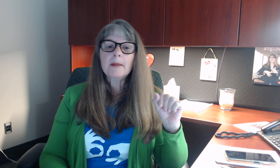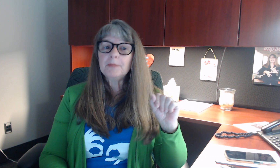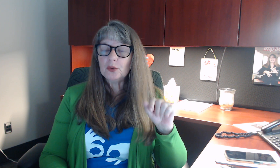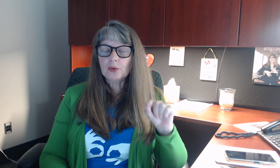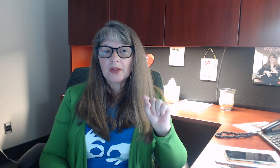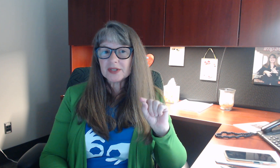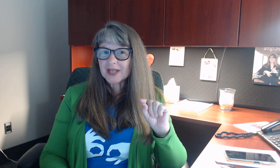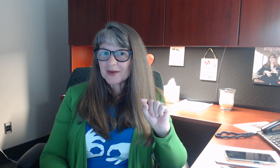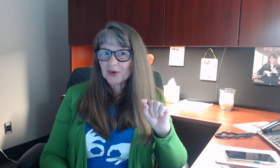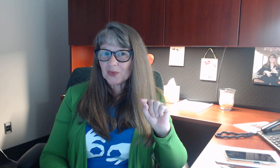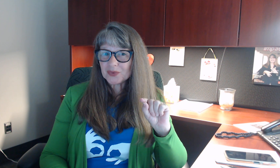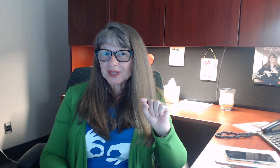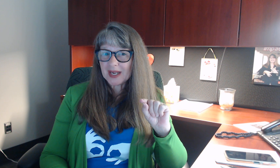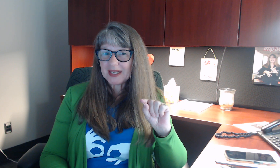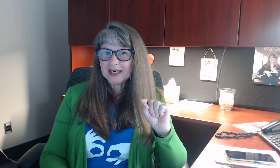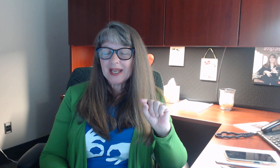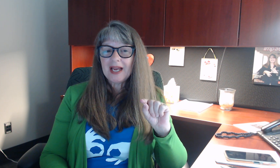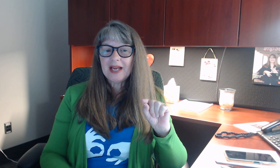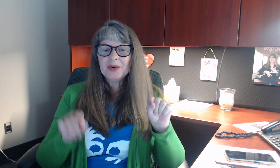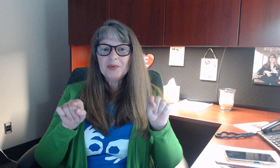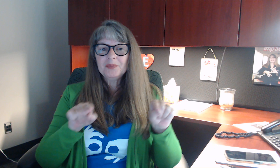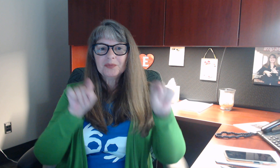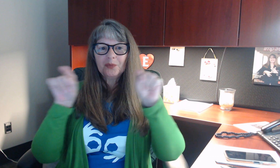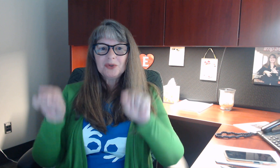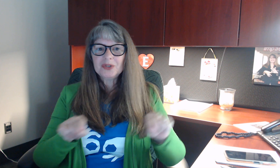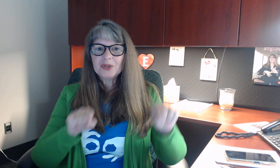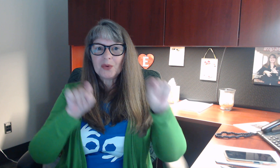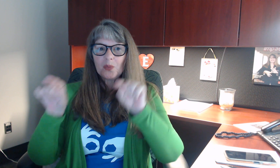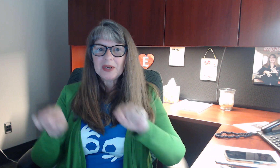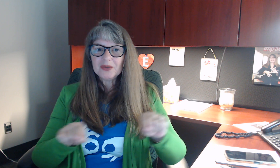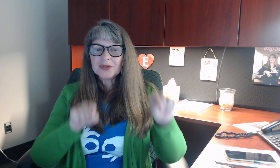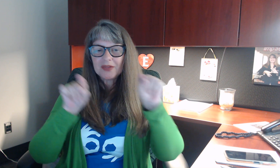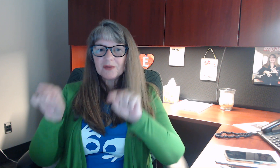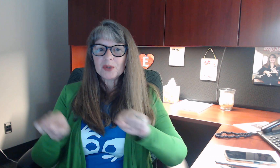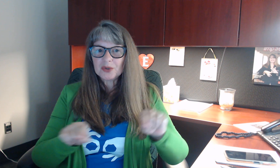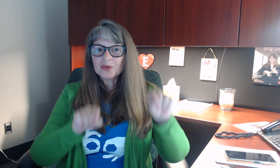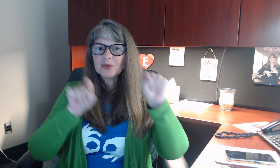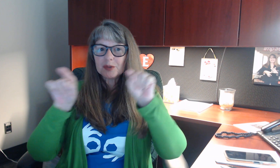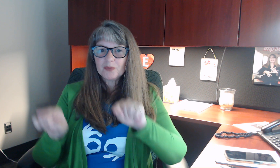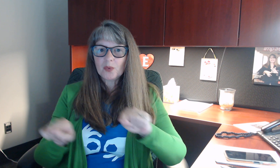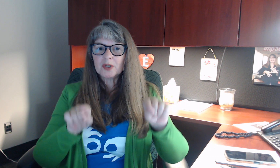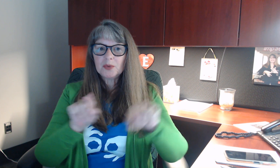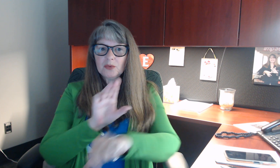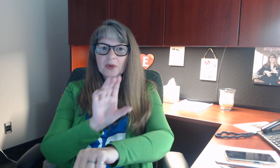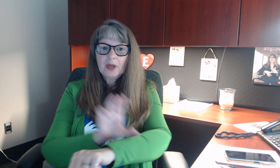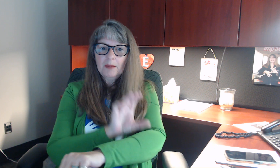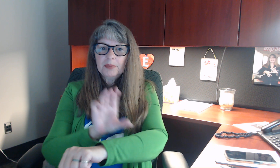Computer. Now this is kind of an old sign. When you do the wheels, I think I've already showed you this before, because we do